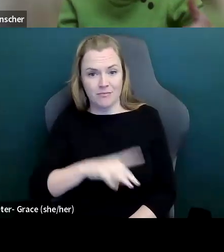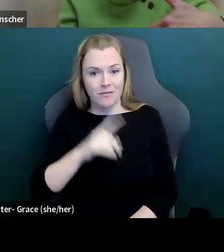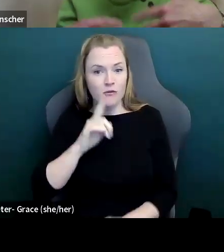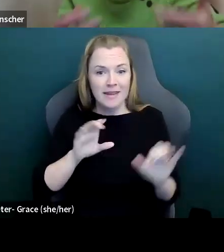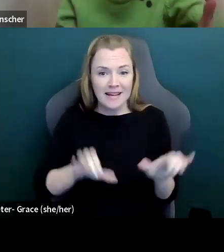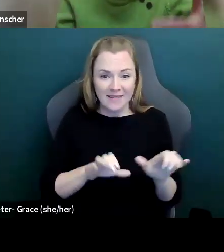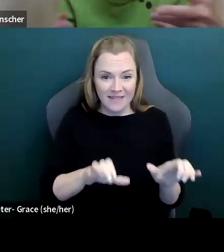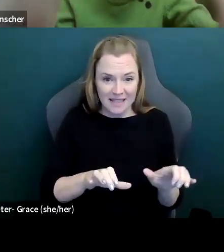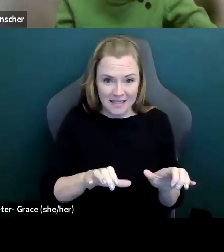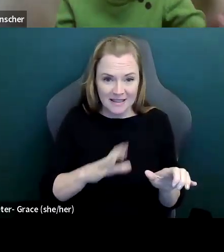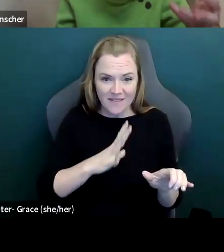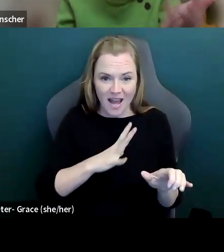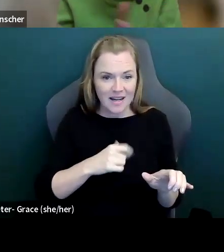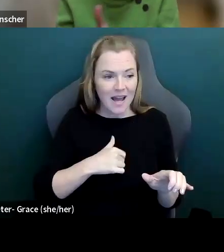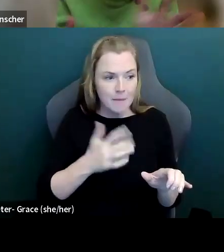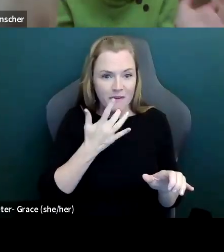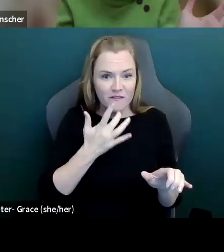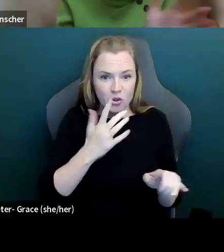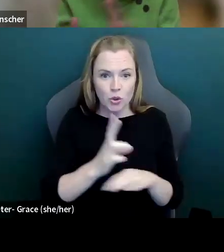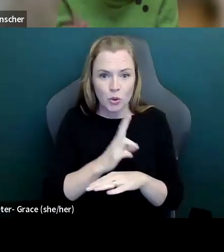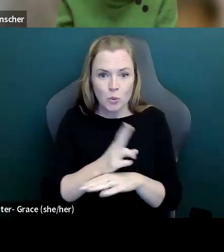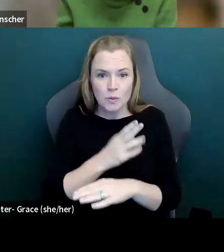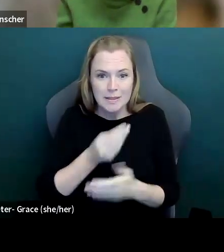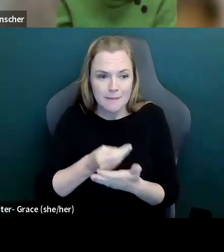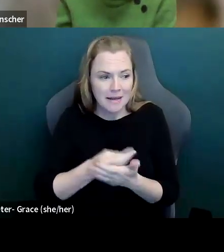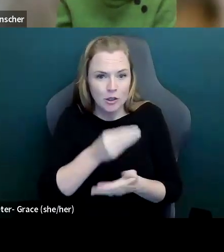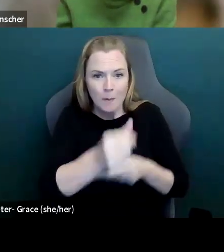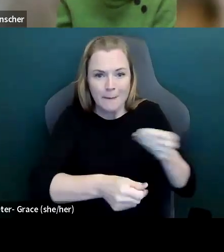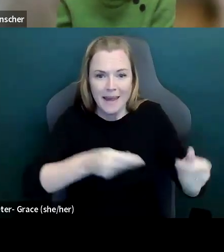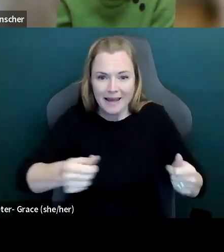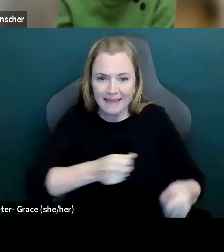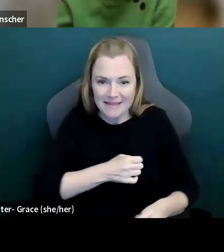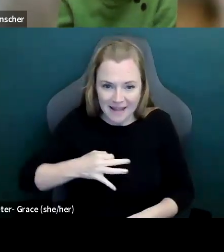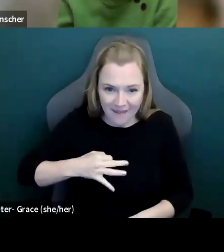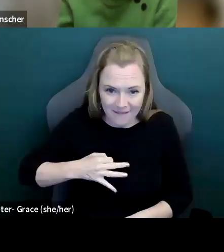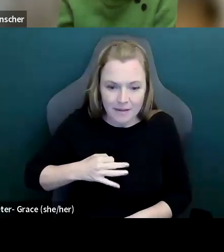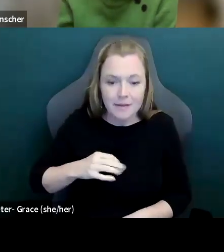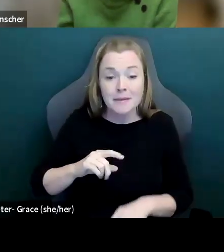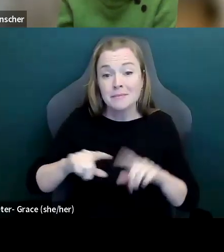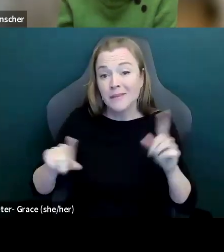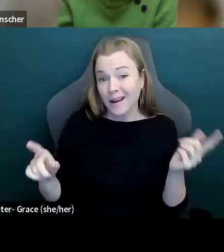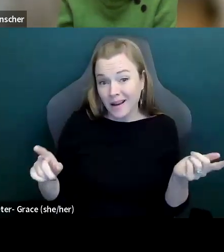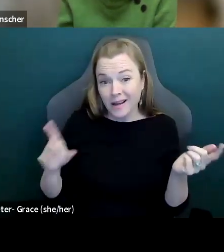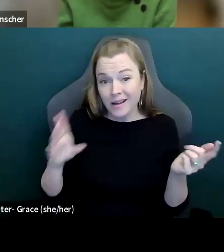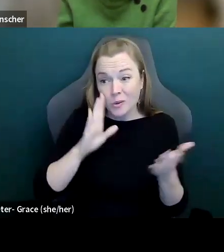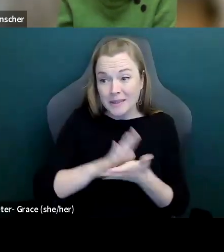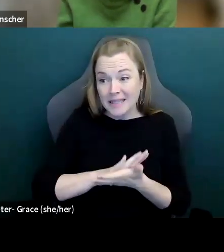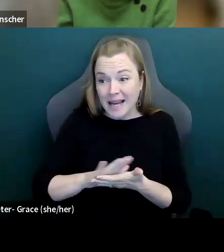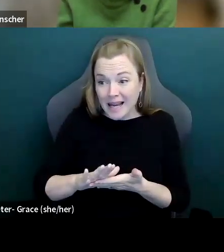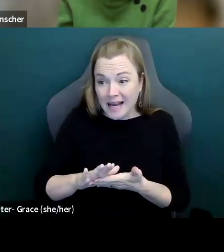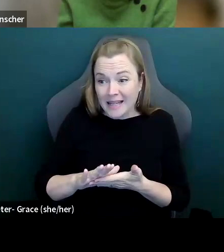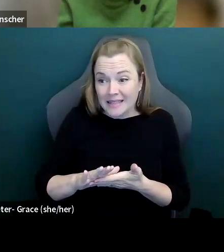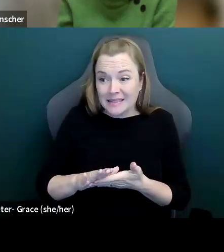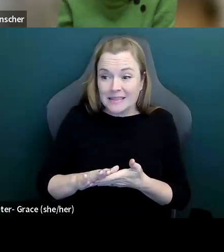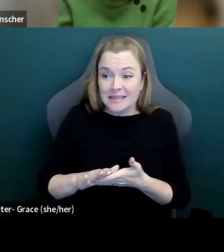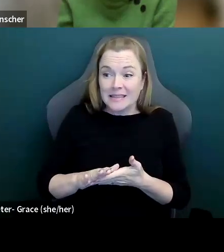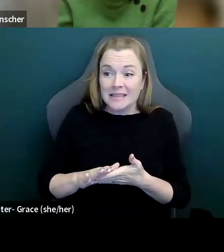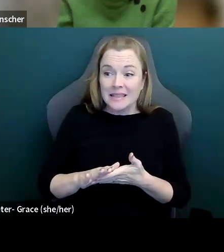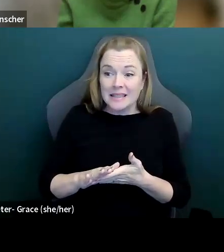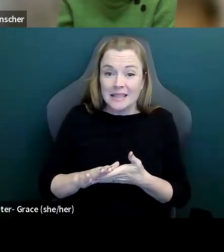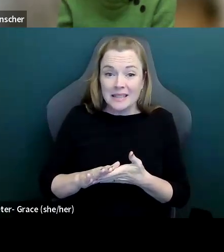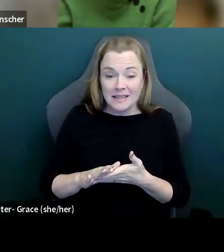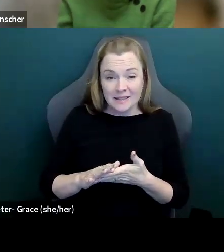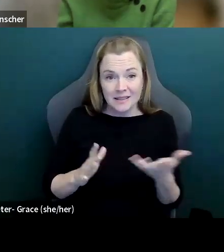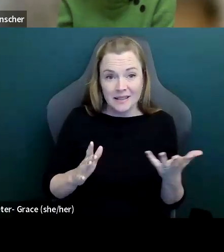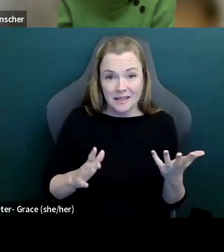money for staff wages and so forth. But it would be nice, and I at one point helped